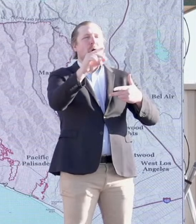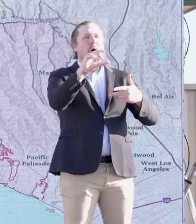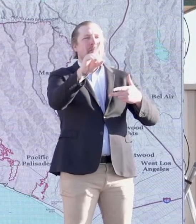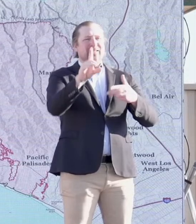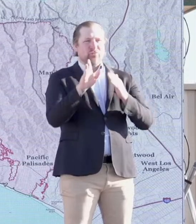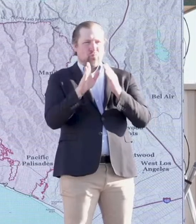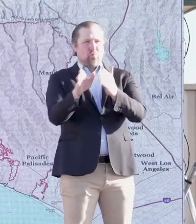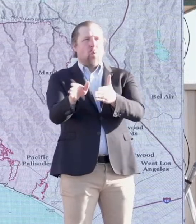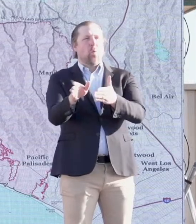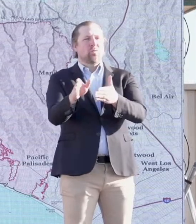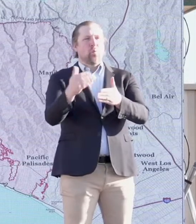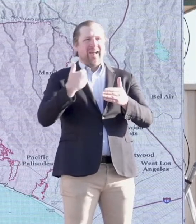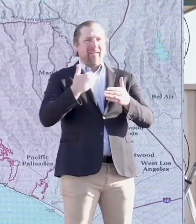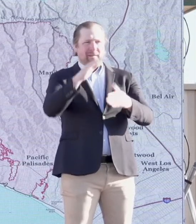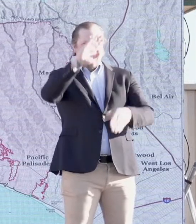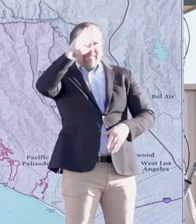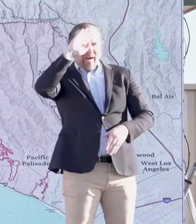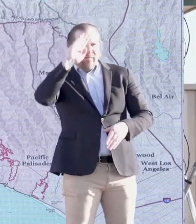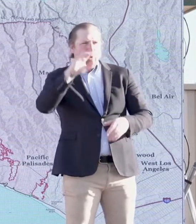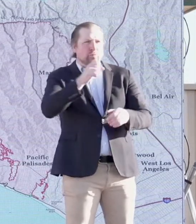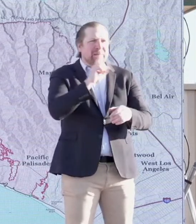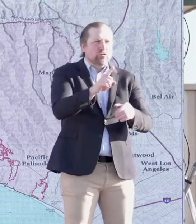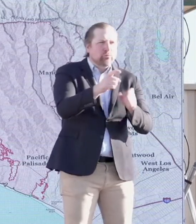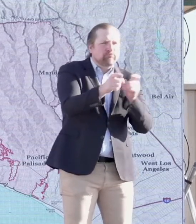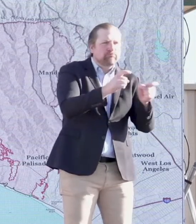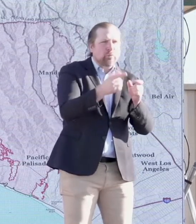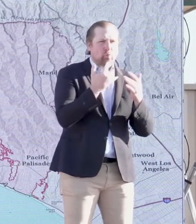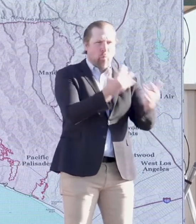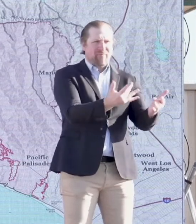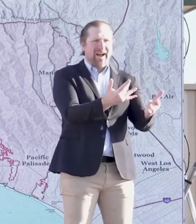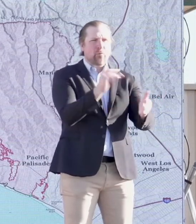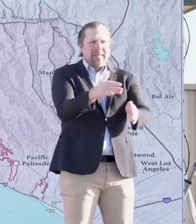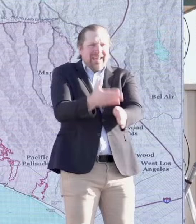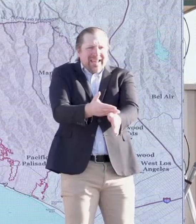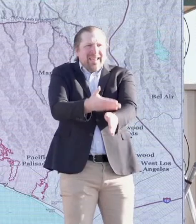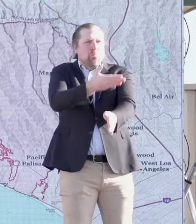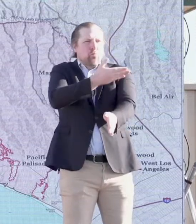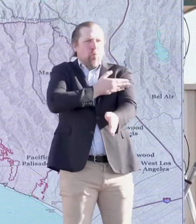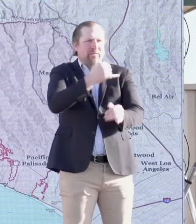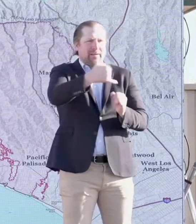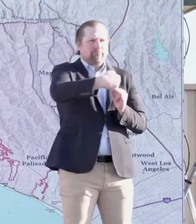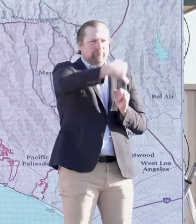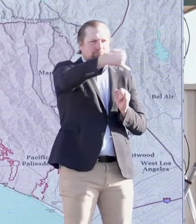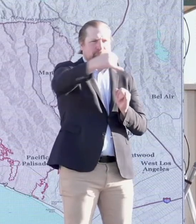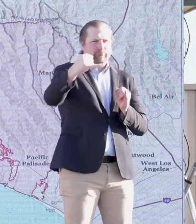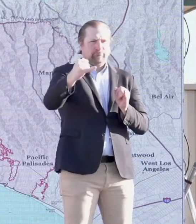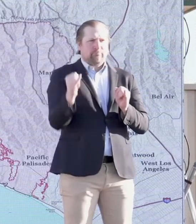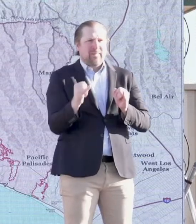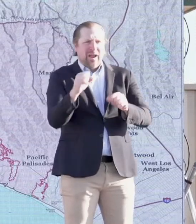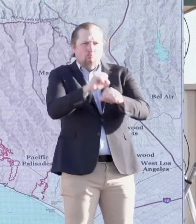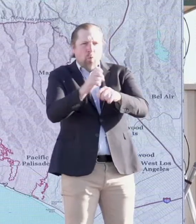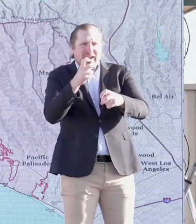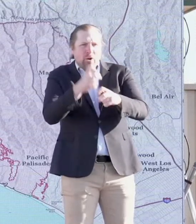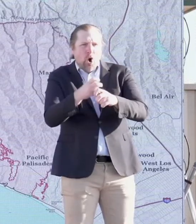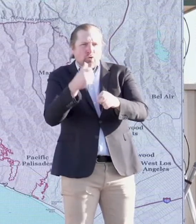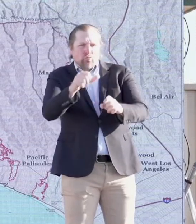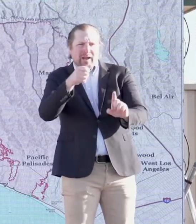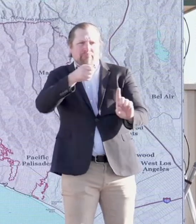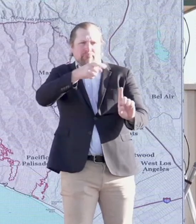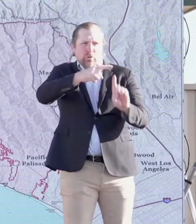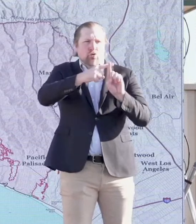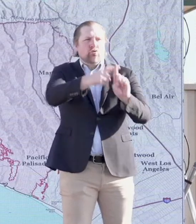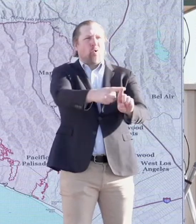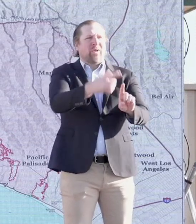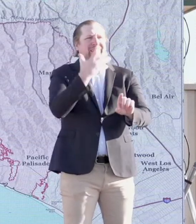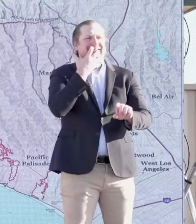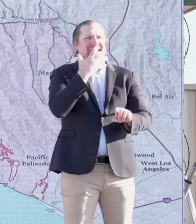still have crews out there securing that edge, improving the line that is in there, and working hard, like I said, pinpointing those isolated heat sources